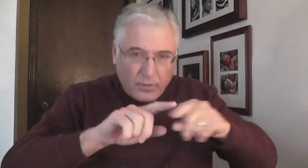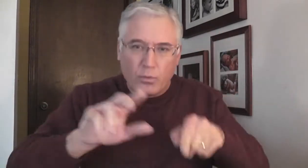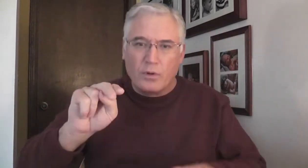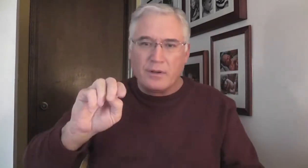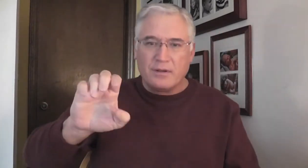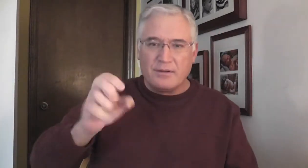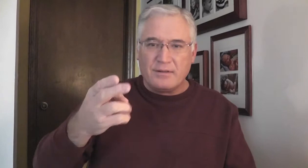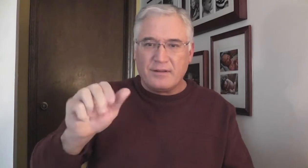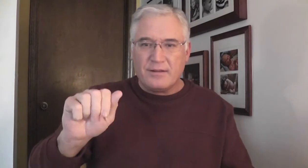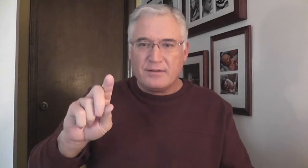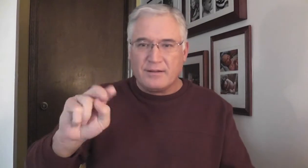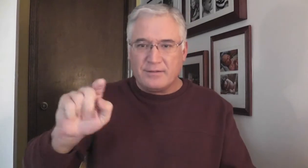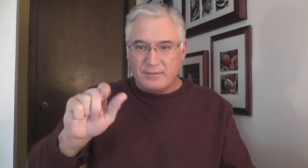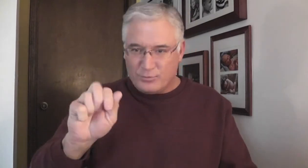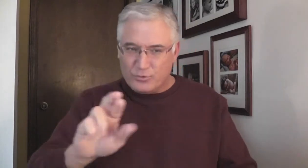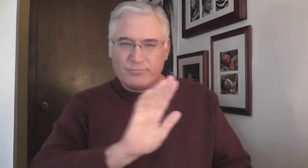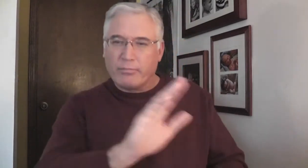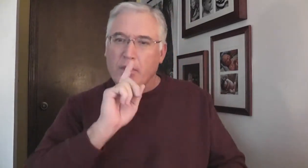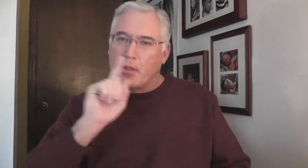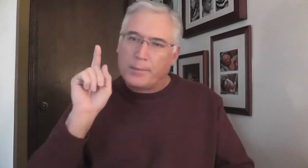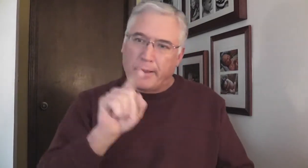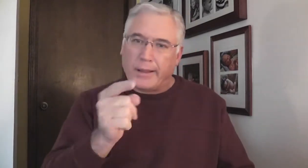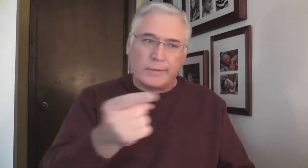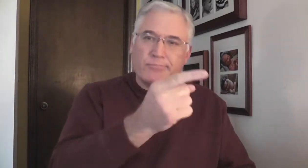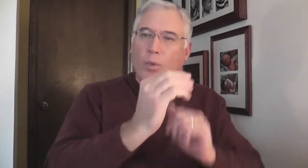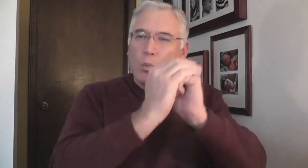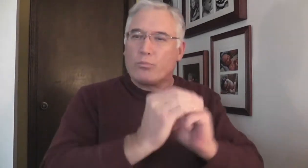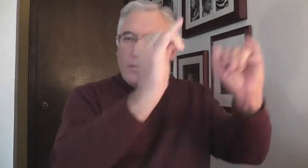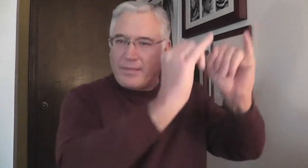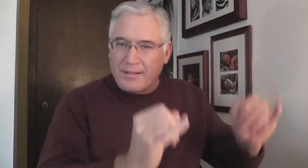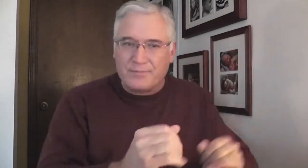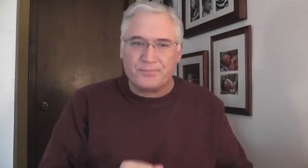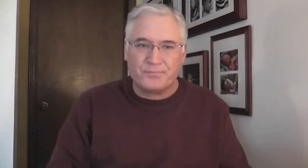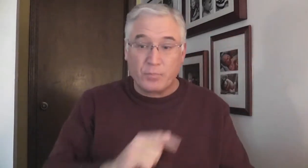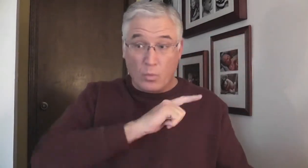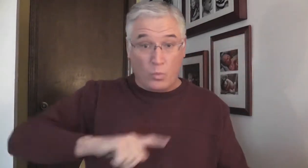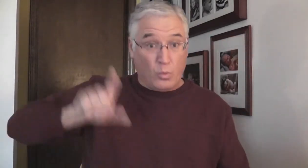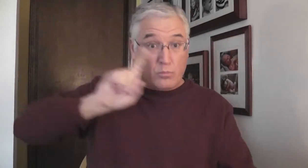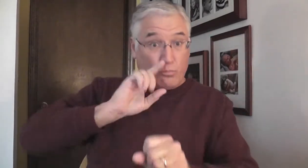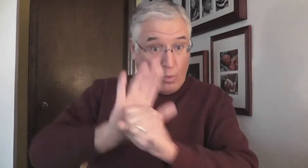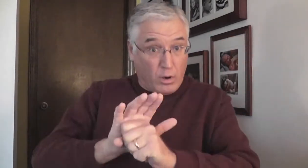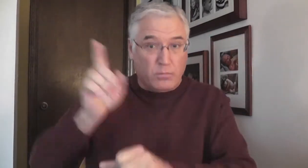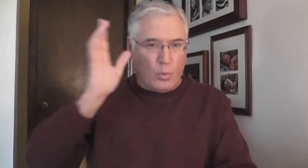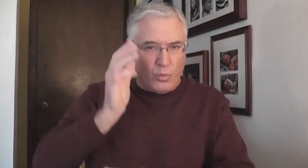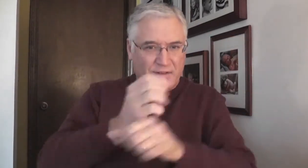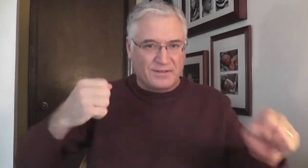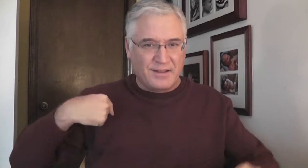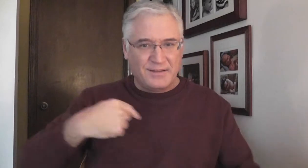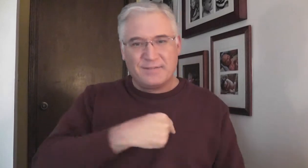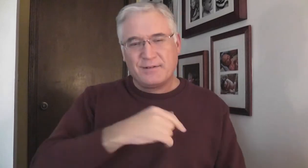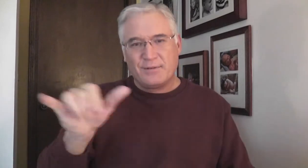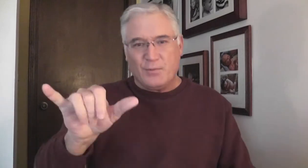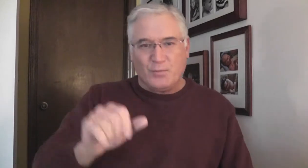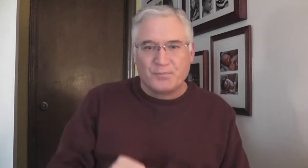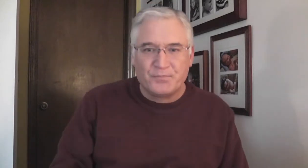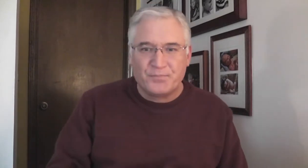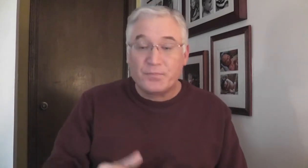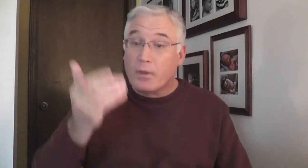were not willing to bow down to this idol of King Nebuchadnezzar. No. The Lord promises that he will save